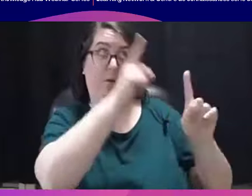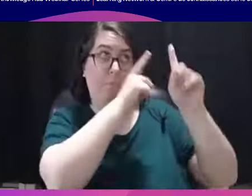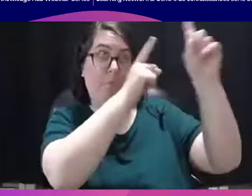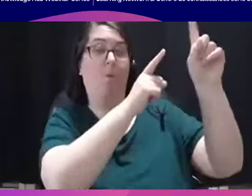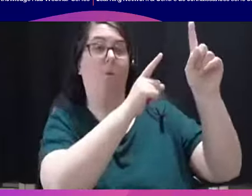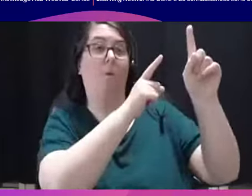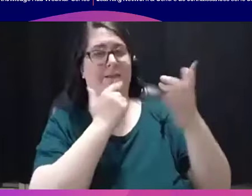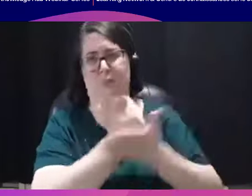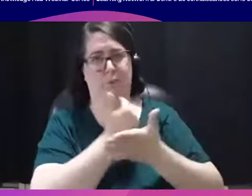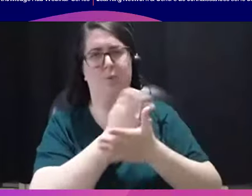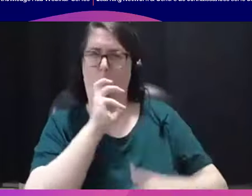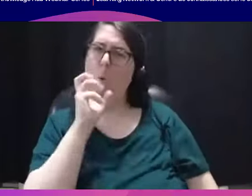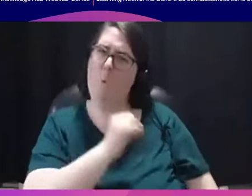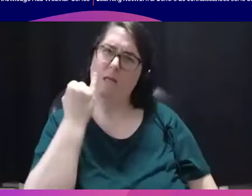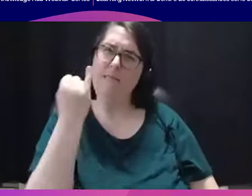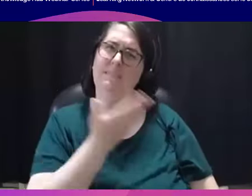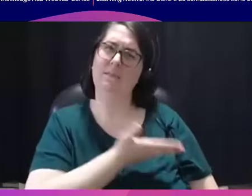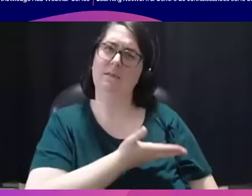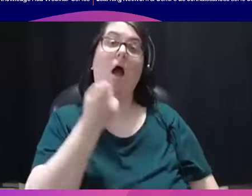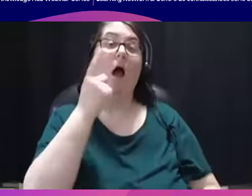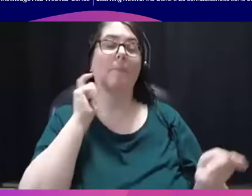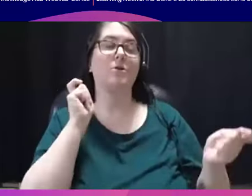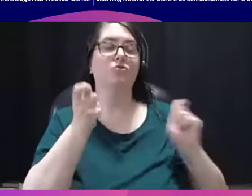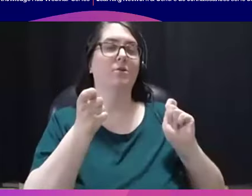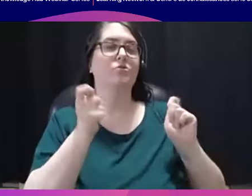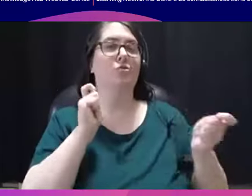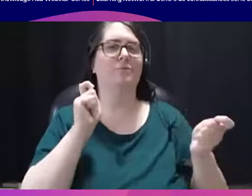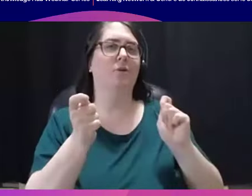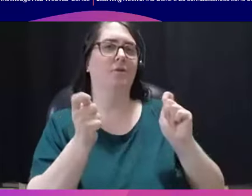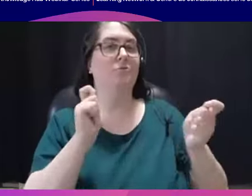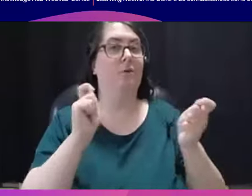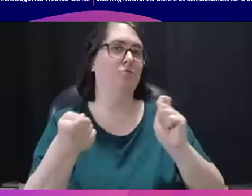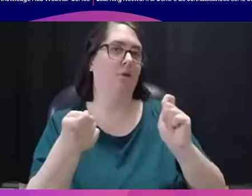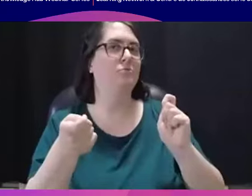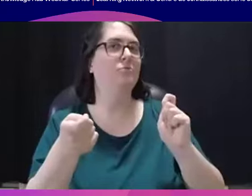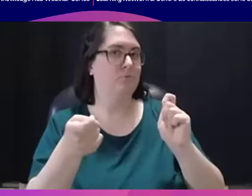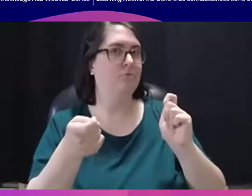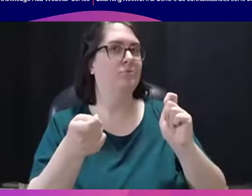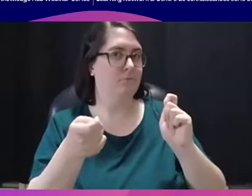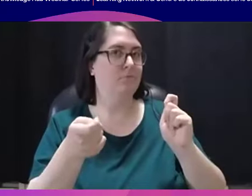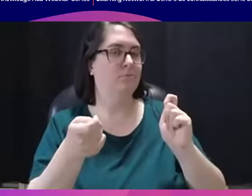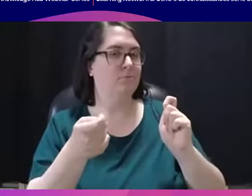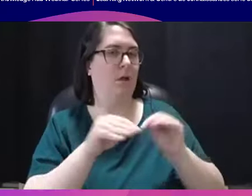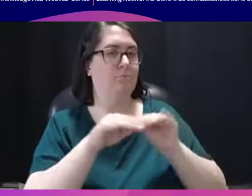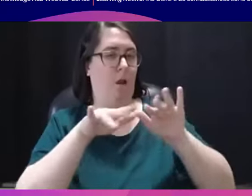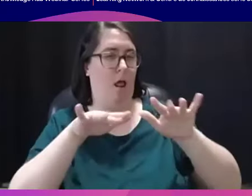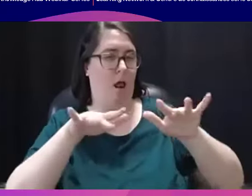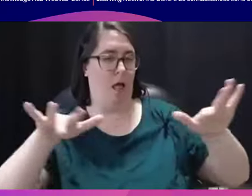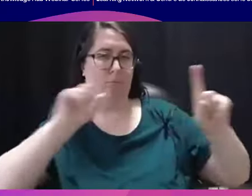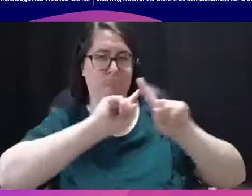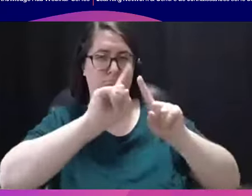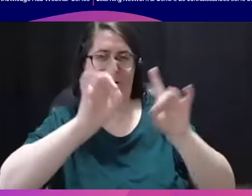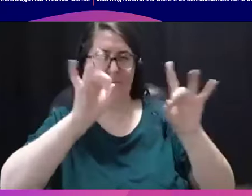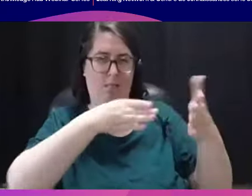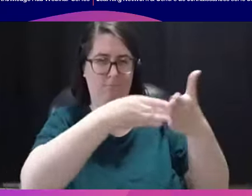not new, and it continues to evolve into new forms of extremism and gendered violence past incels itself. And so we also see